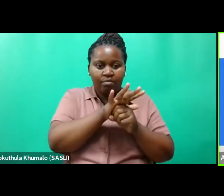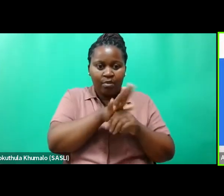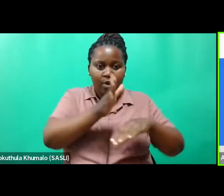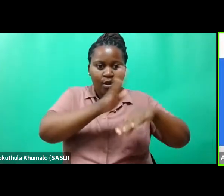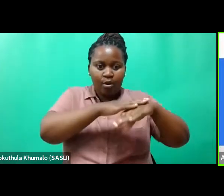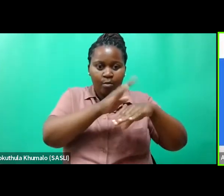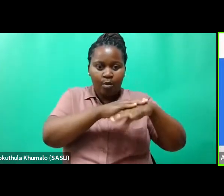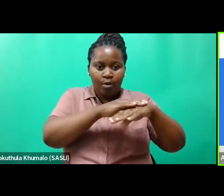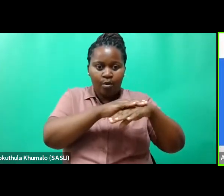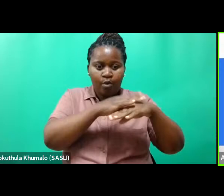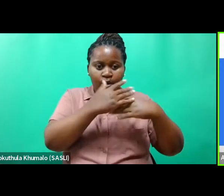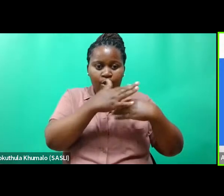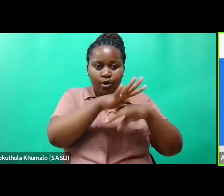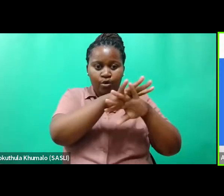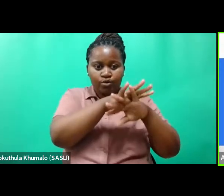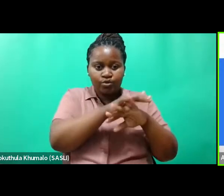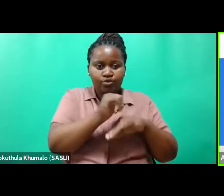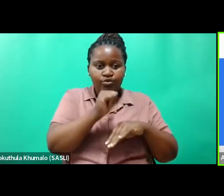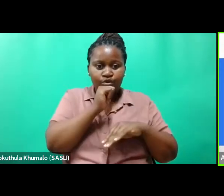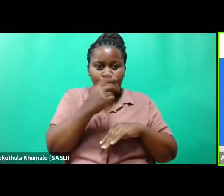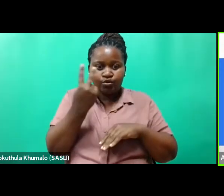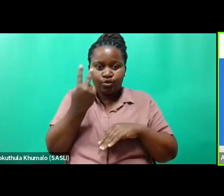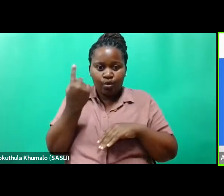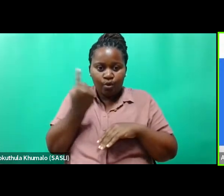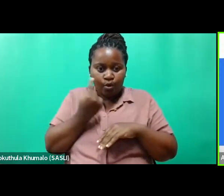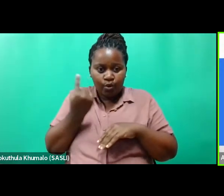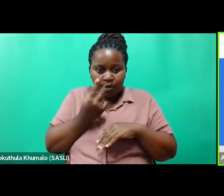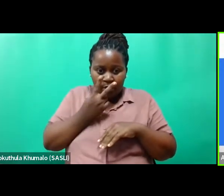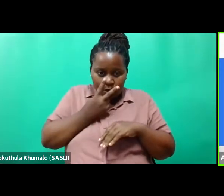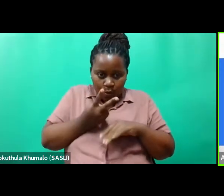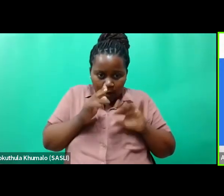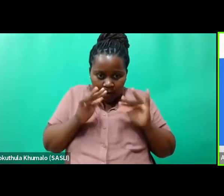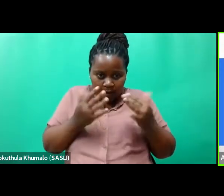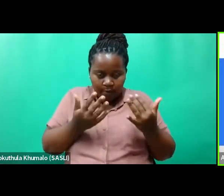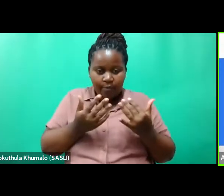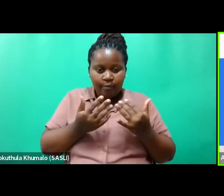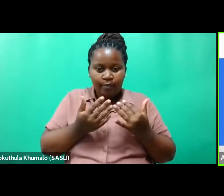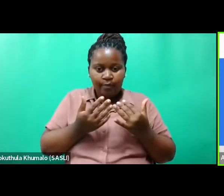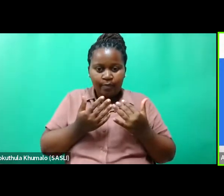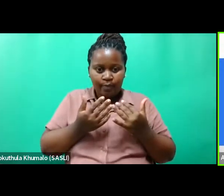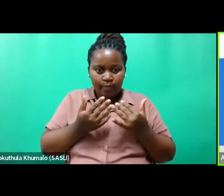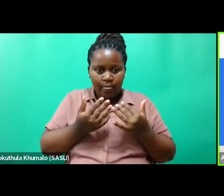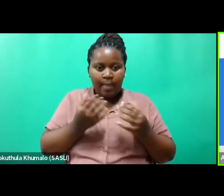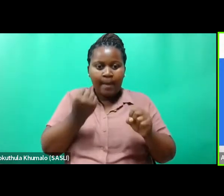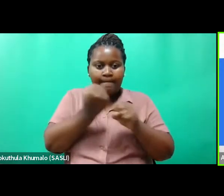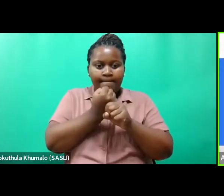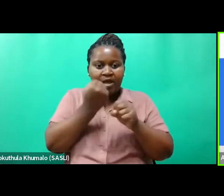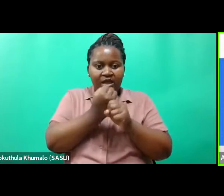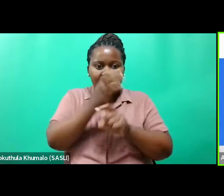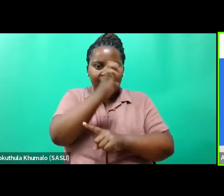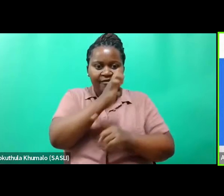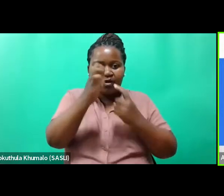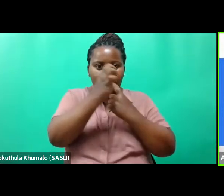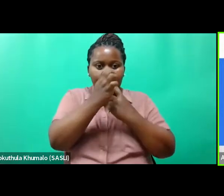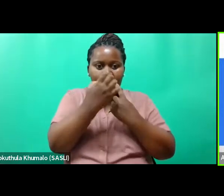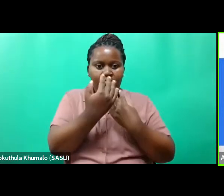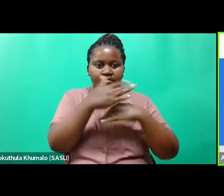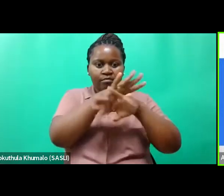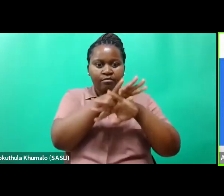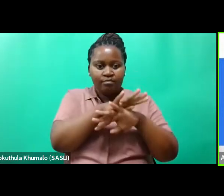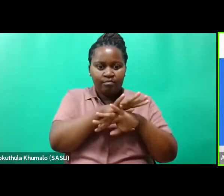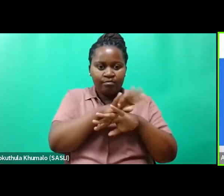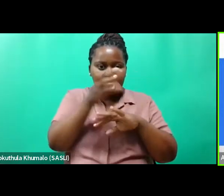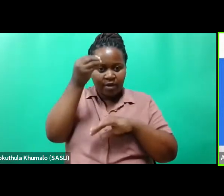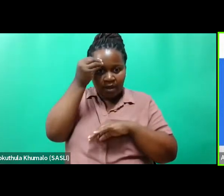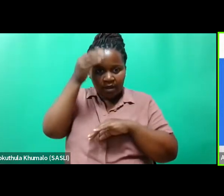inclusive, and not only look at how we can make the environment inclusive for the academic programs, but